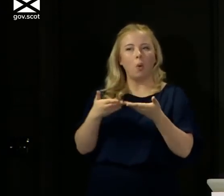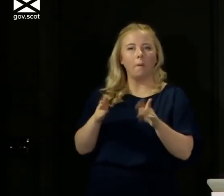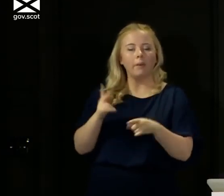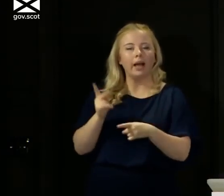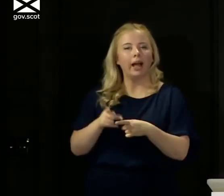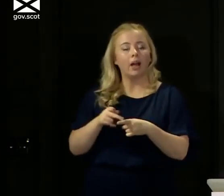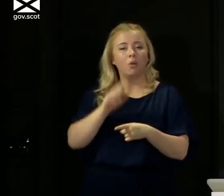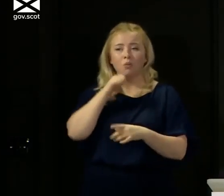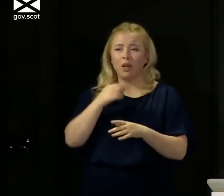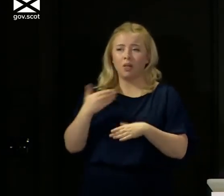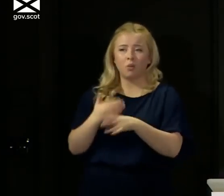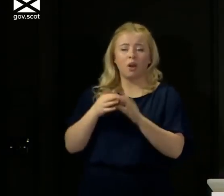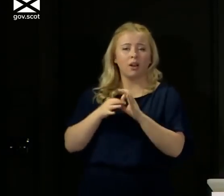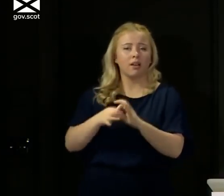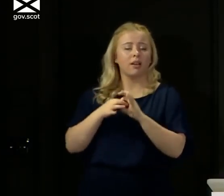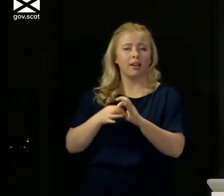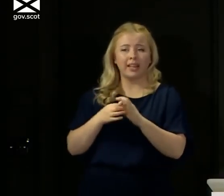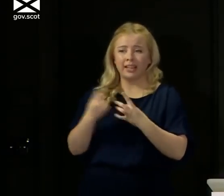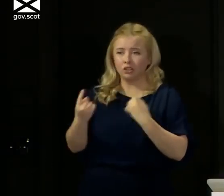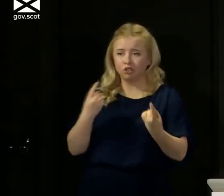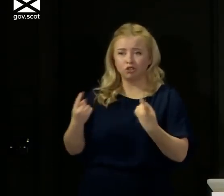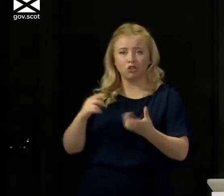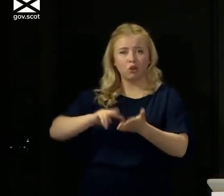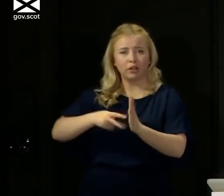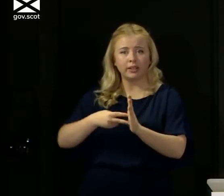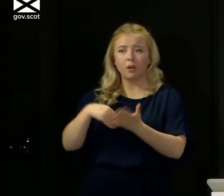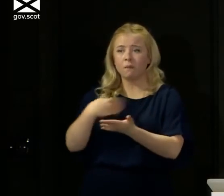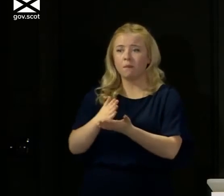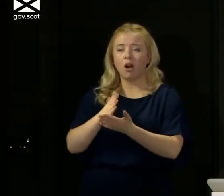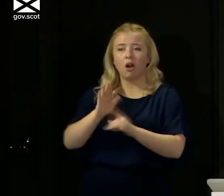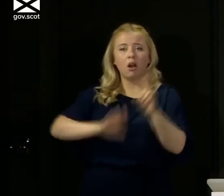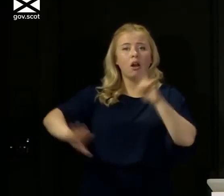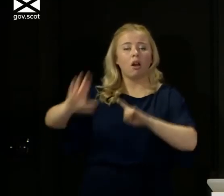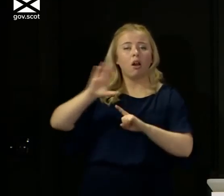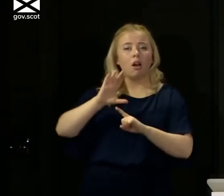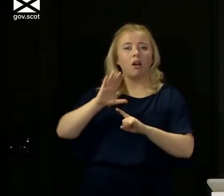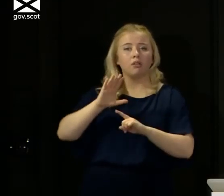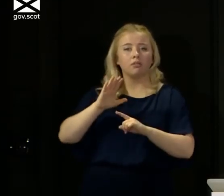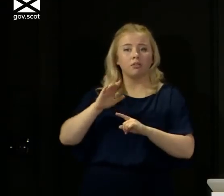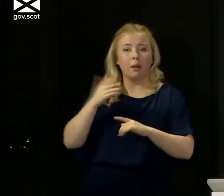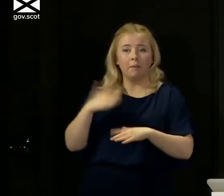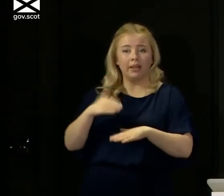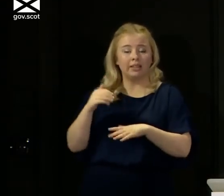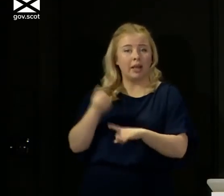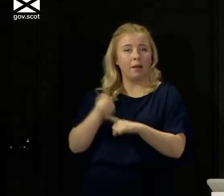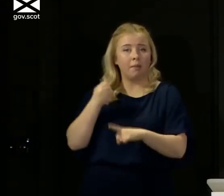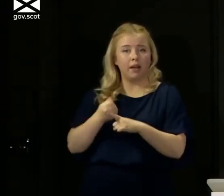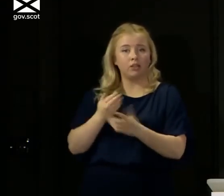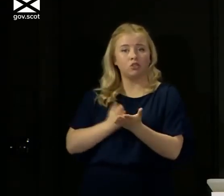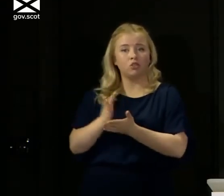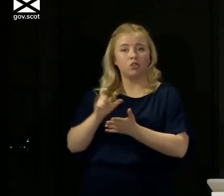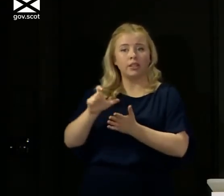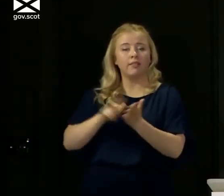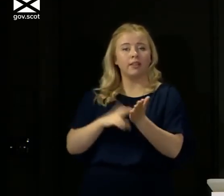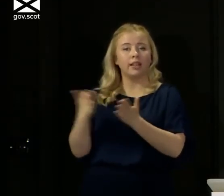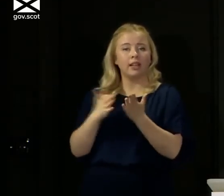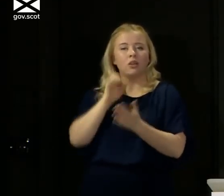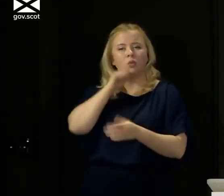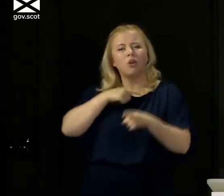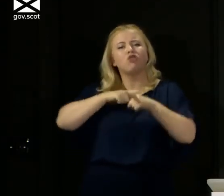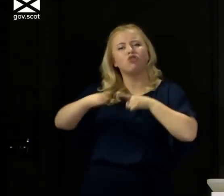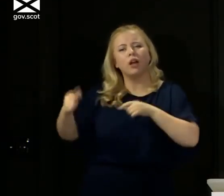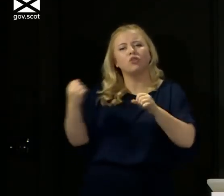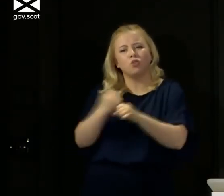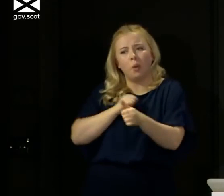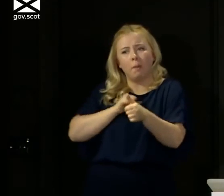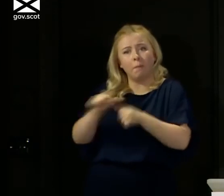every organisation and sector of the country that is affected by this. And we will do that as constructively as possible. We've put in